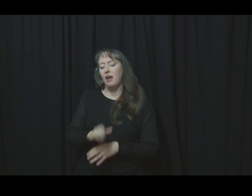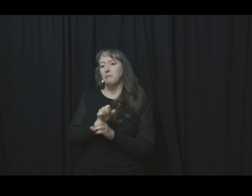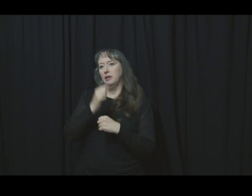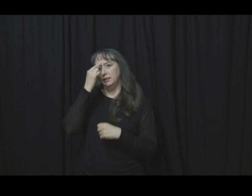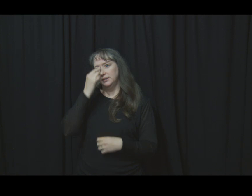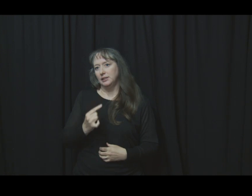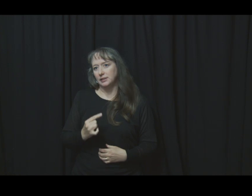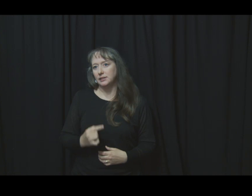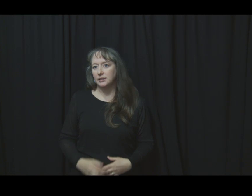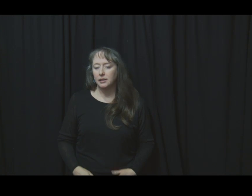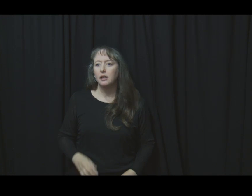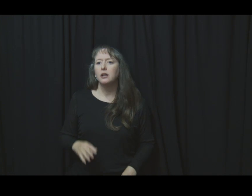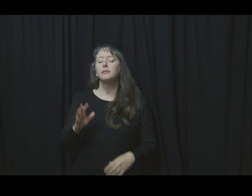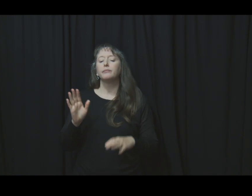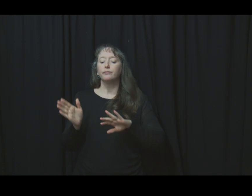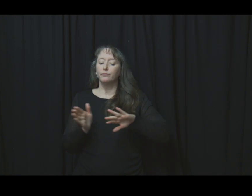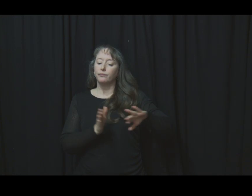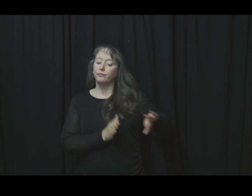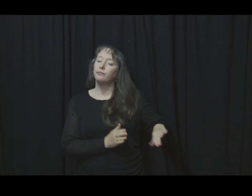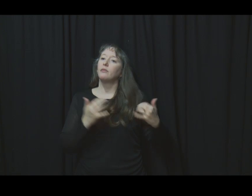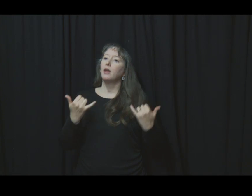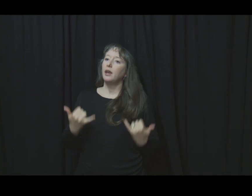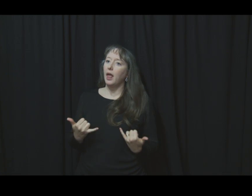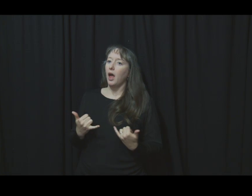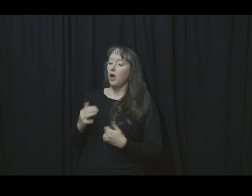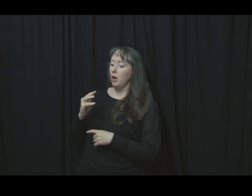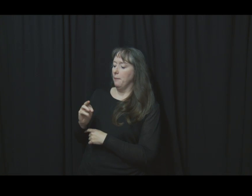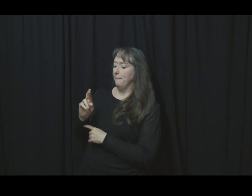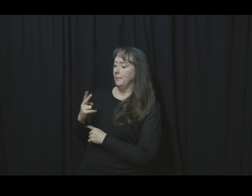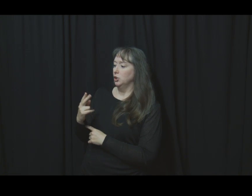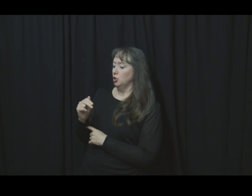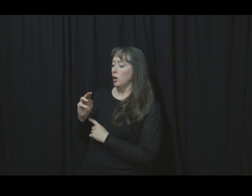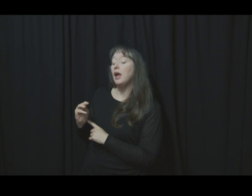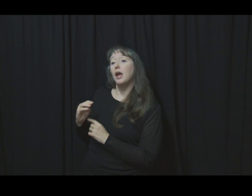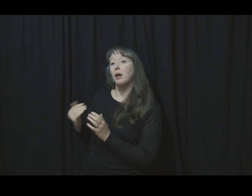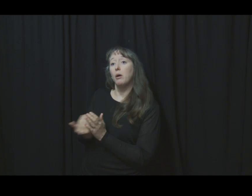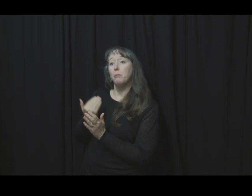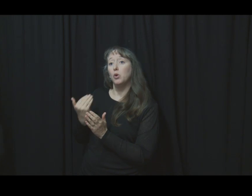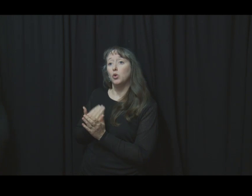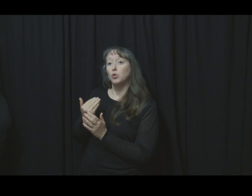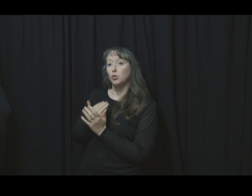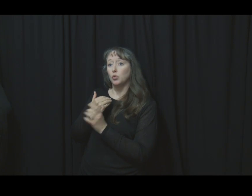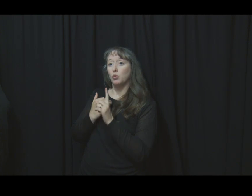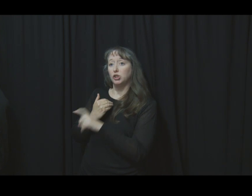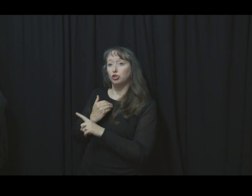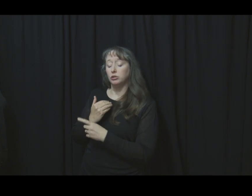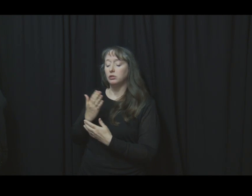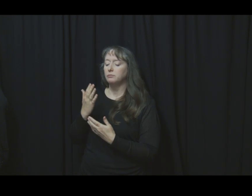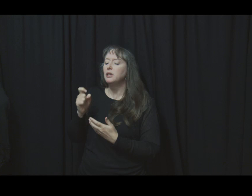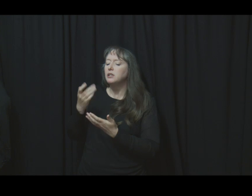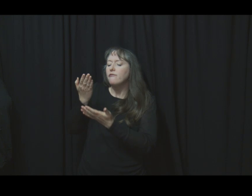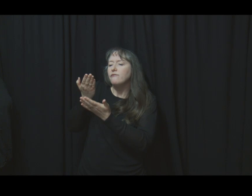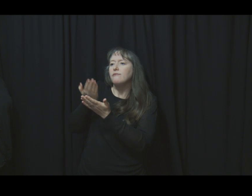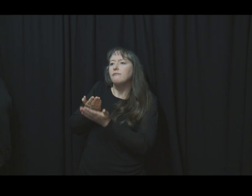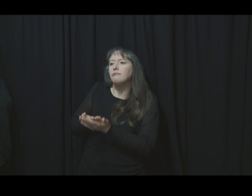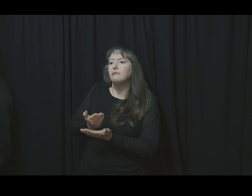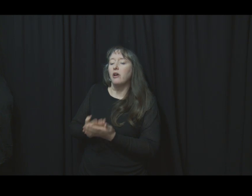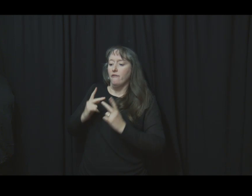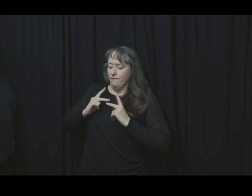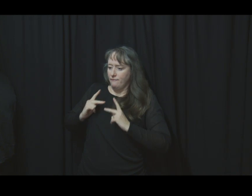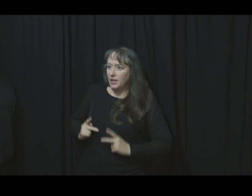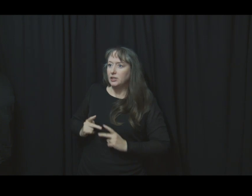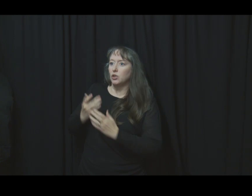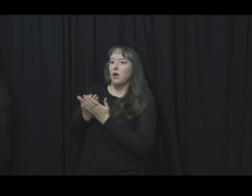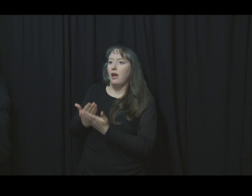right, Mr. Ham, a new question here. The overwhelming majority of people in the scientific community have presented valid physical evidence, such as carbon dating and